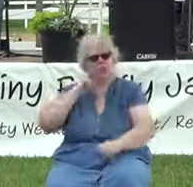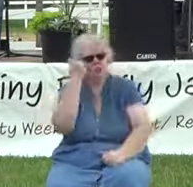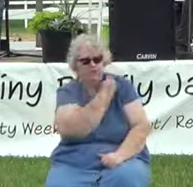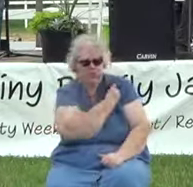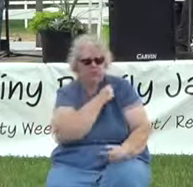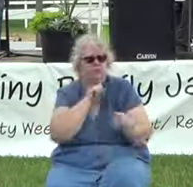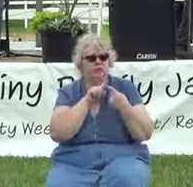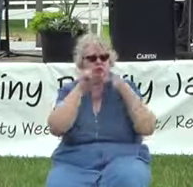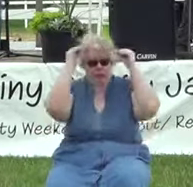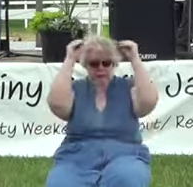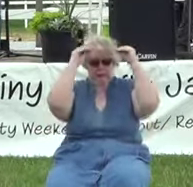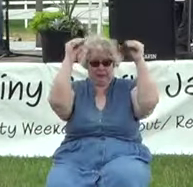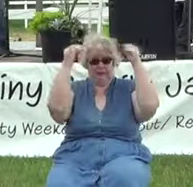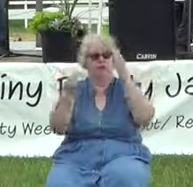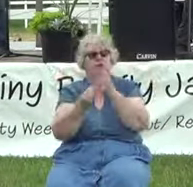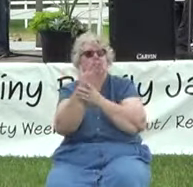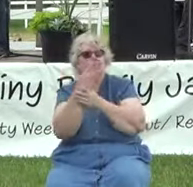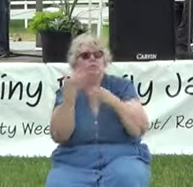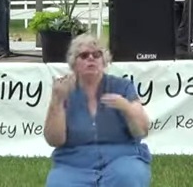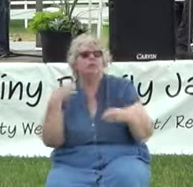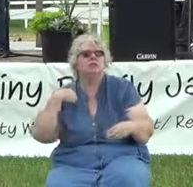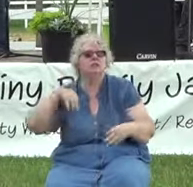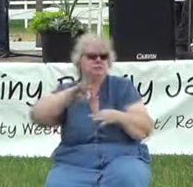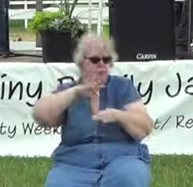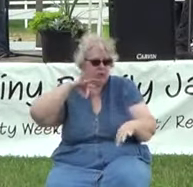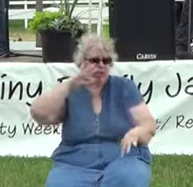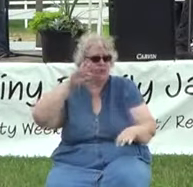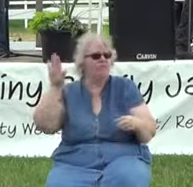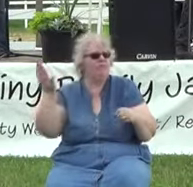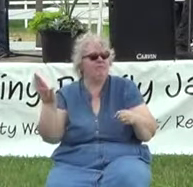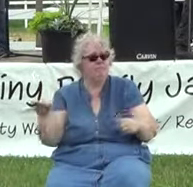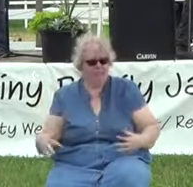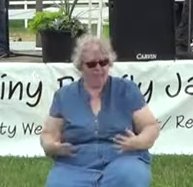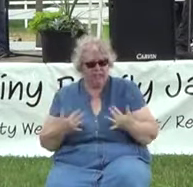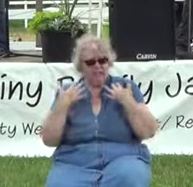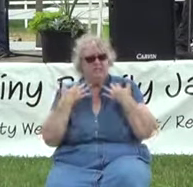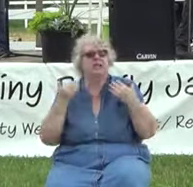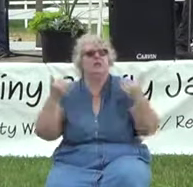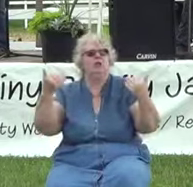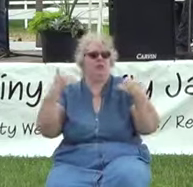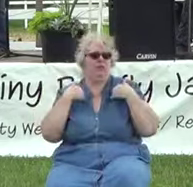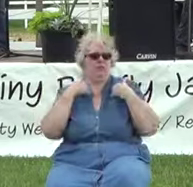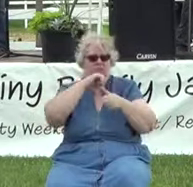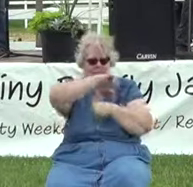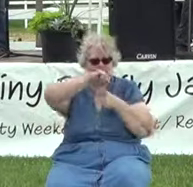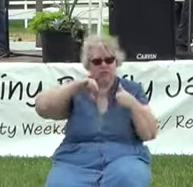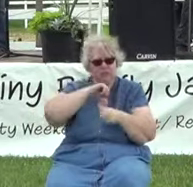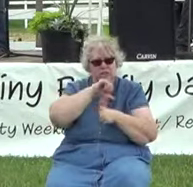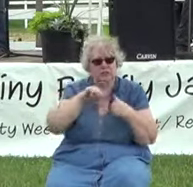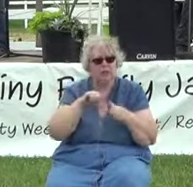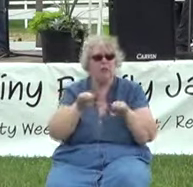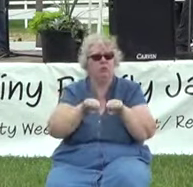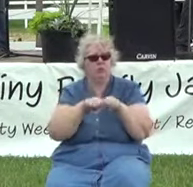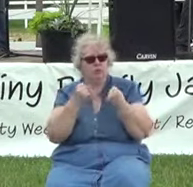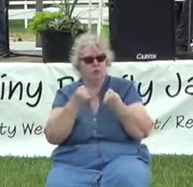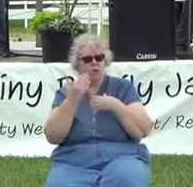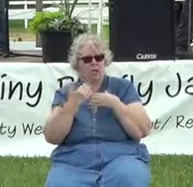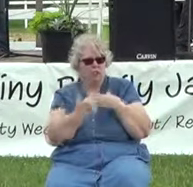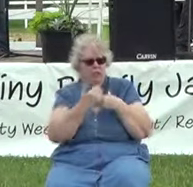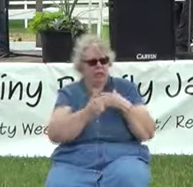grow, when we're spirit-filled, when we're belonging to a fellowship, and we break bread with one